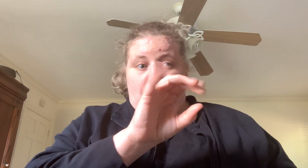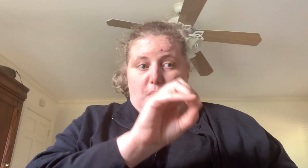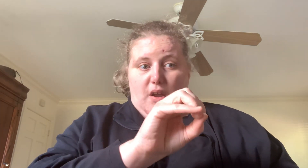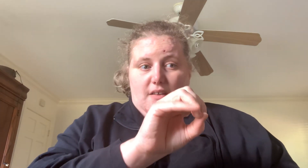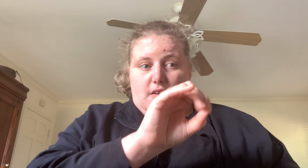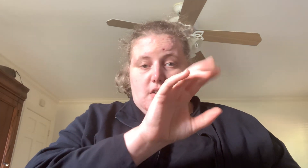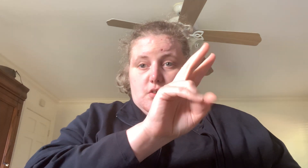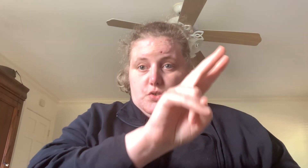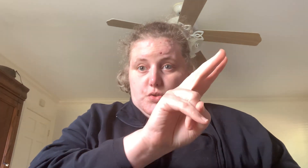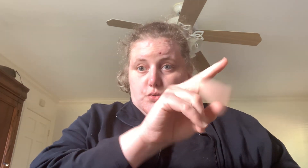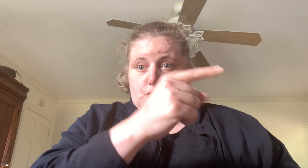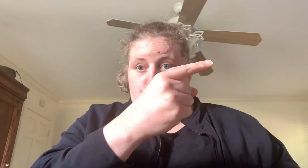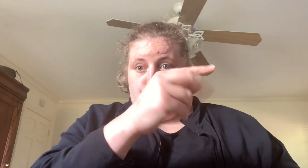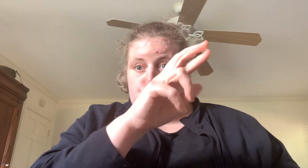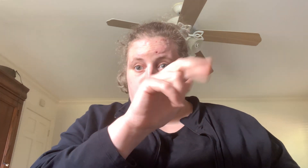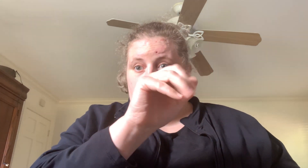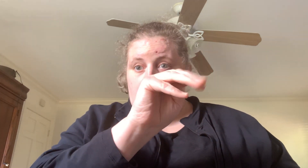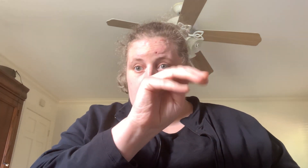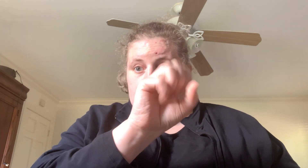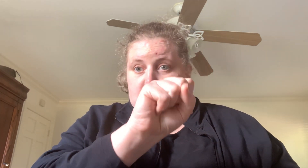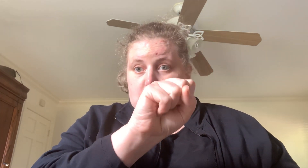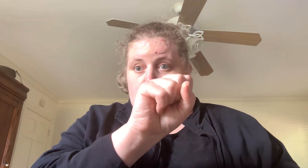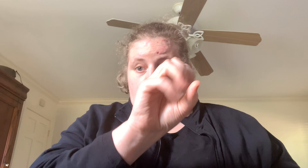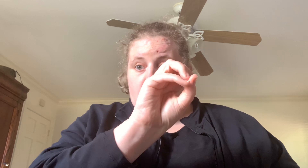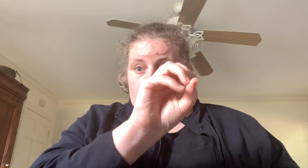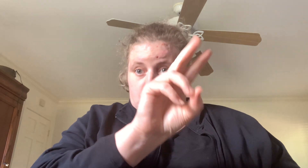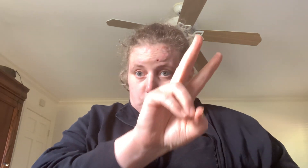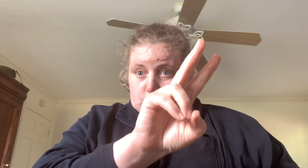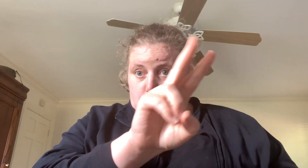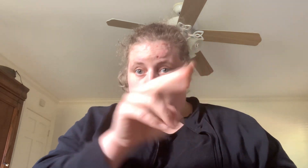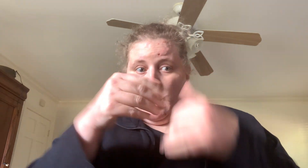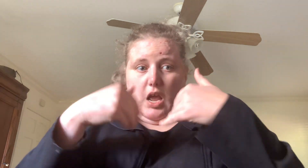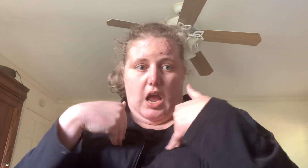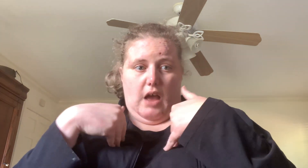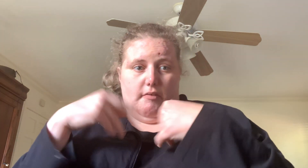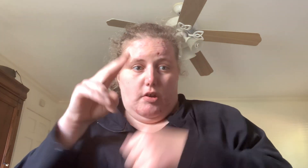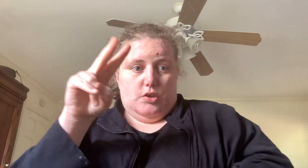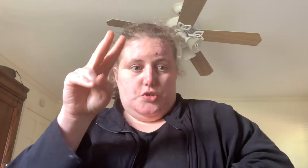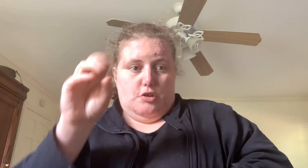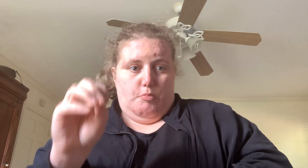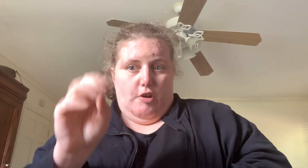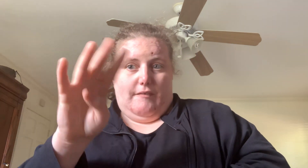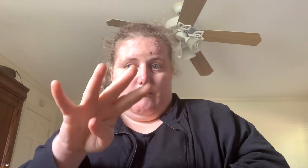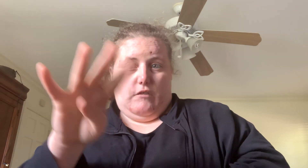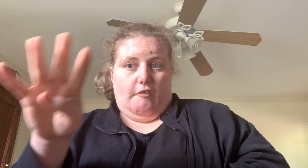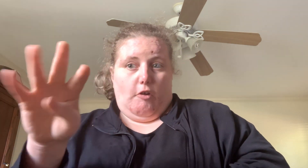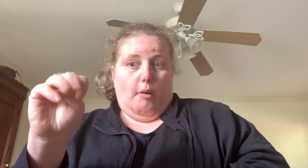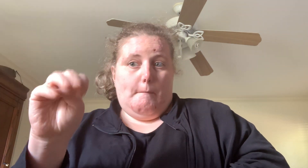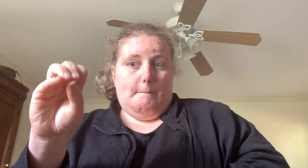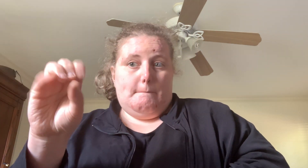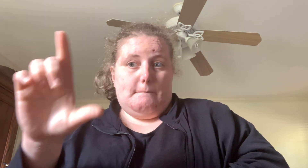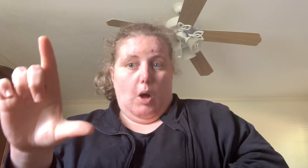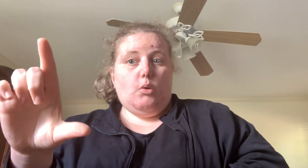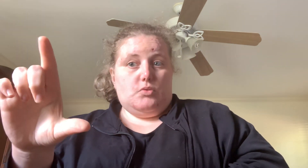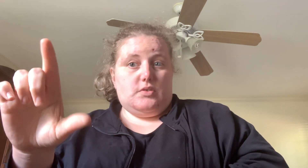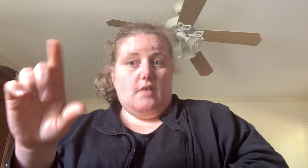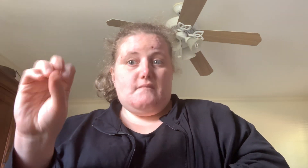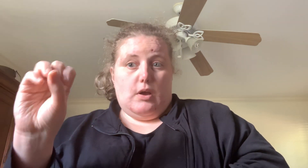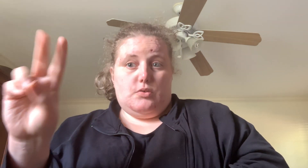78.2 grams of O2. So then that takes us to our next step, where we find out, well, if we have 2.44